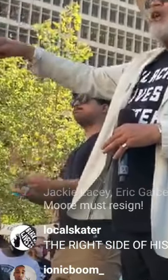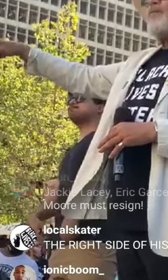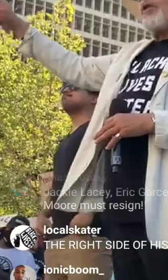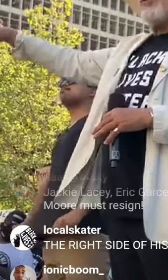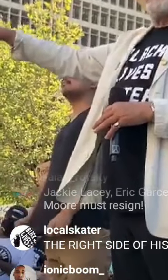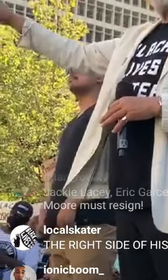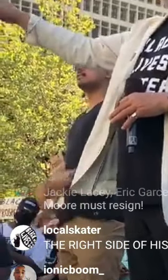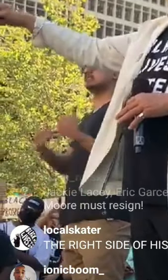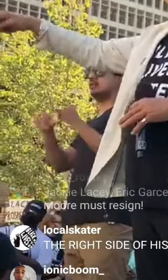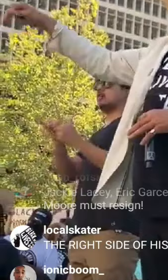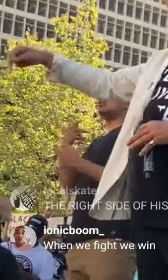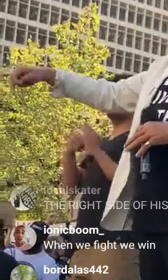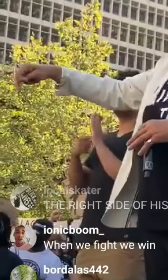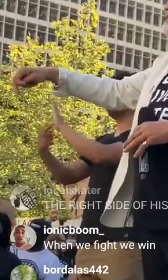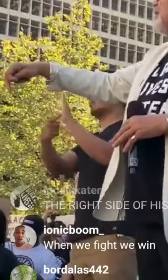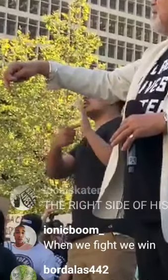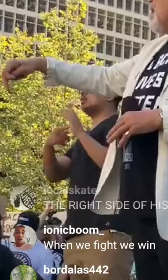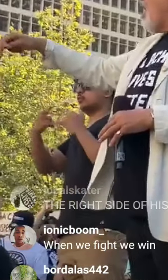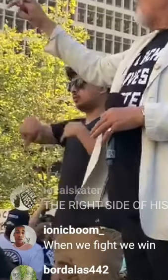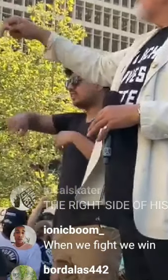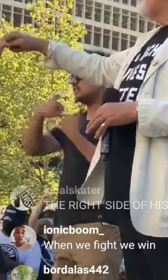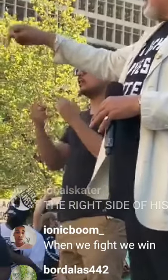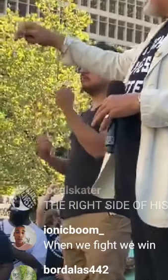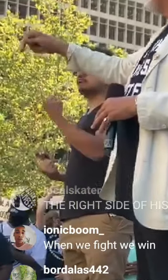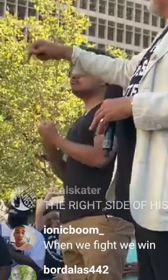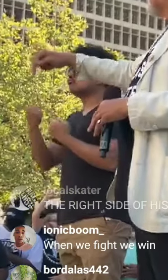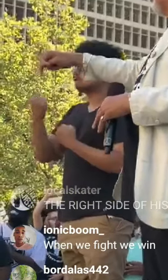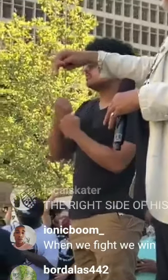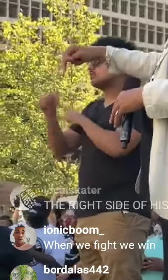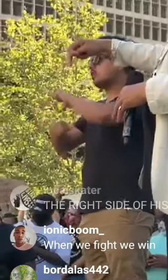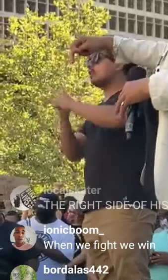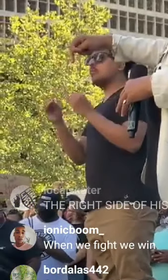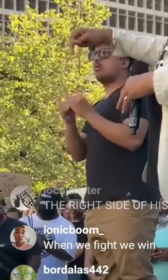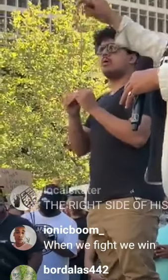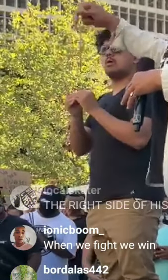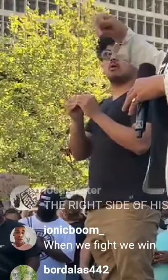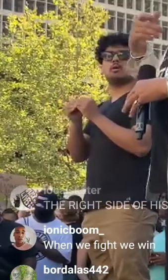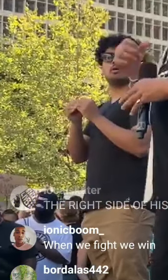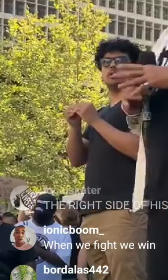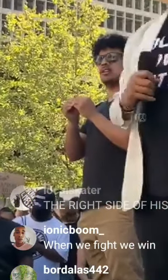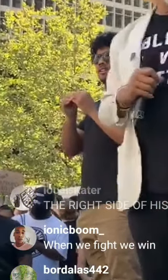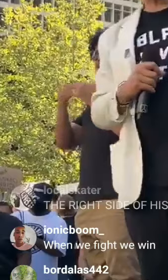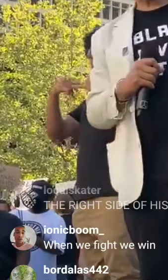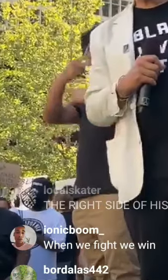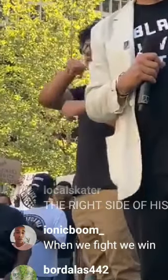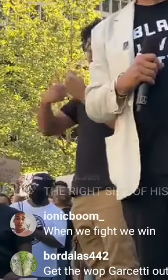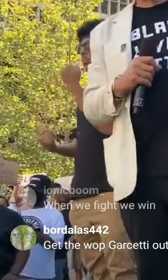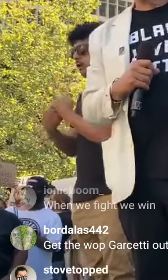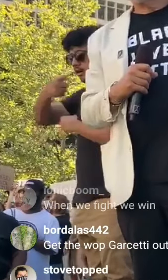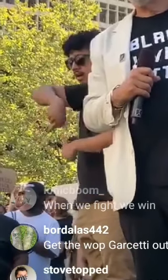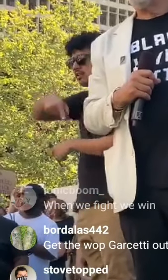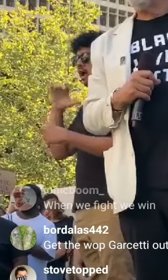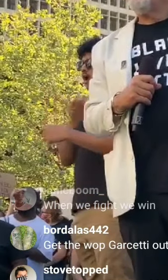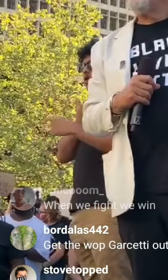It only proves that we got to do more. It only reminds us that they are not here for us.